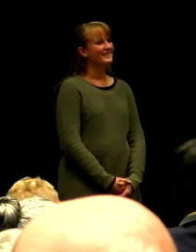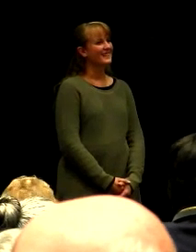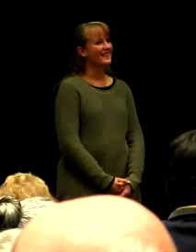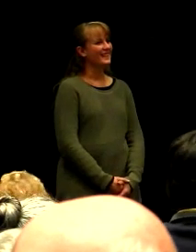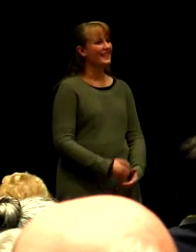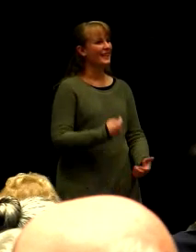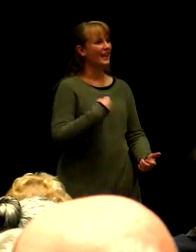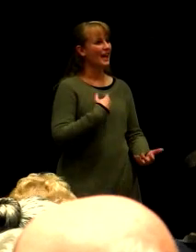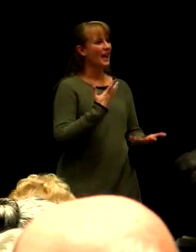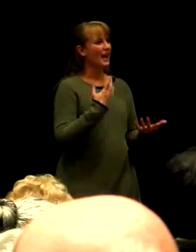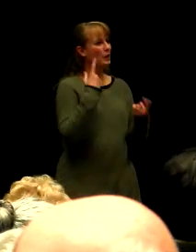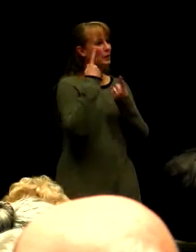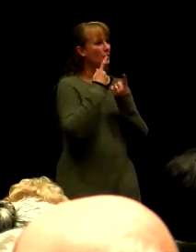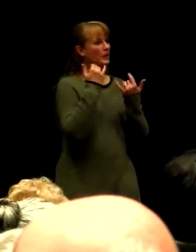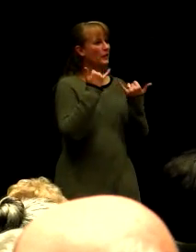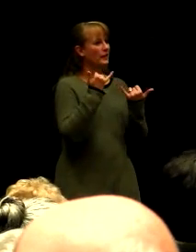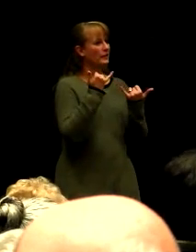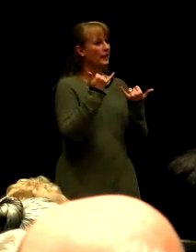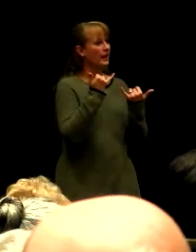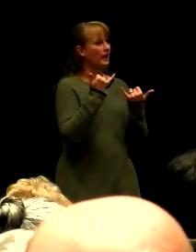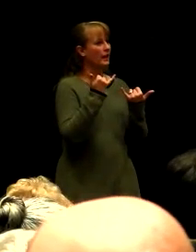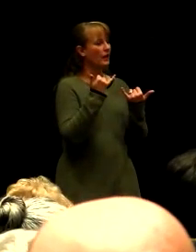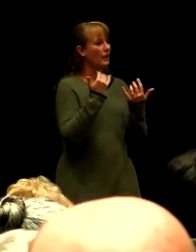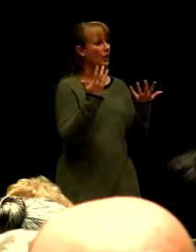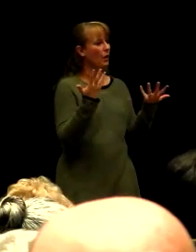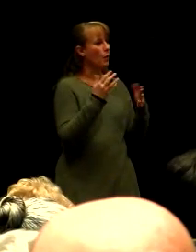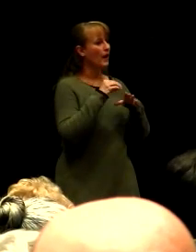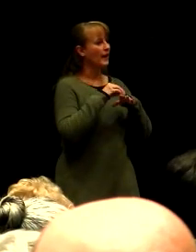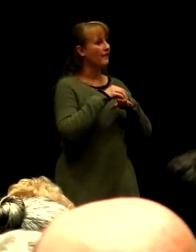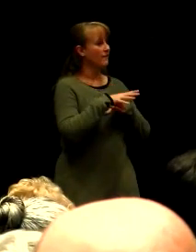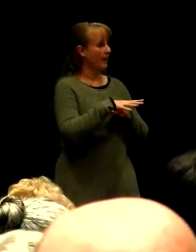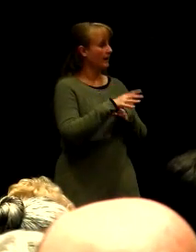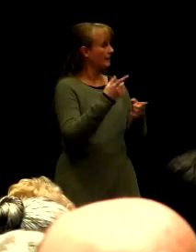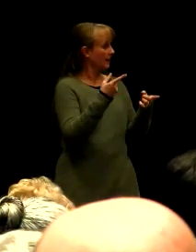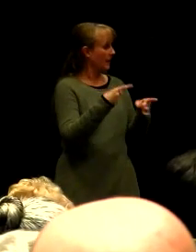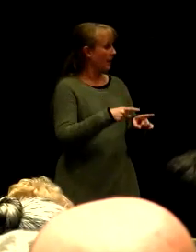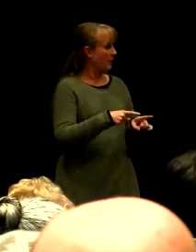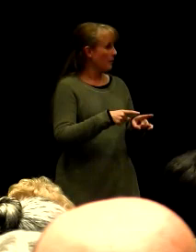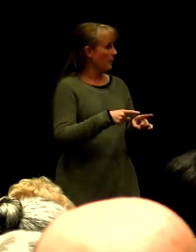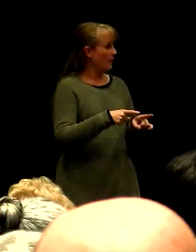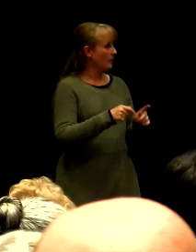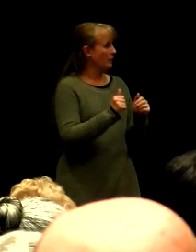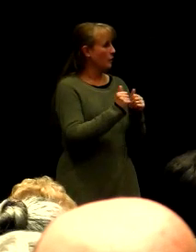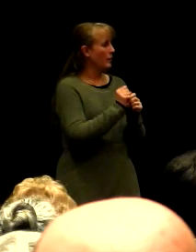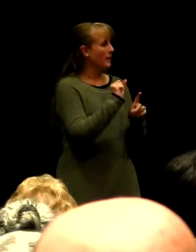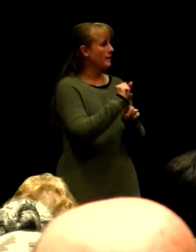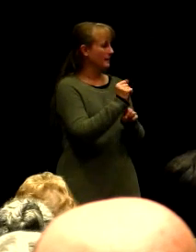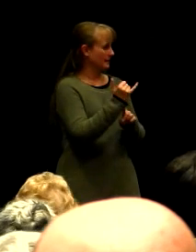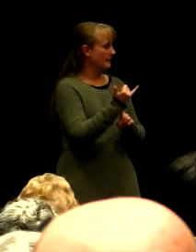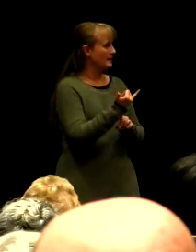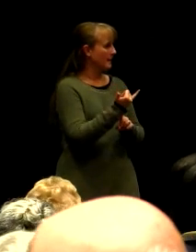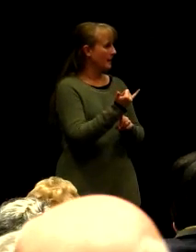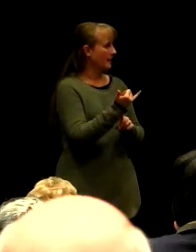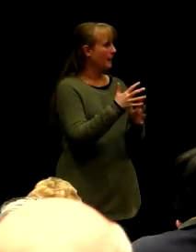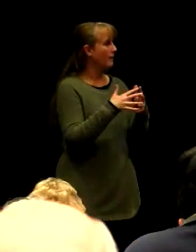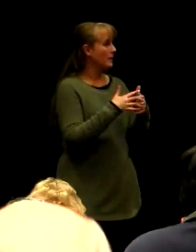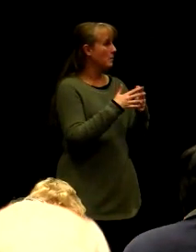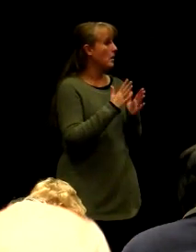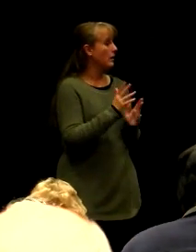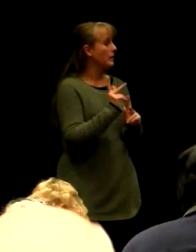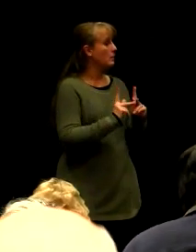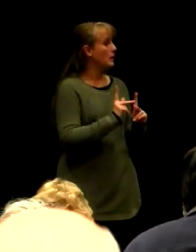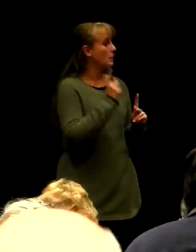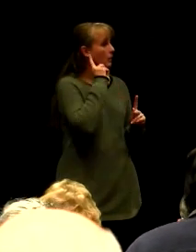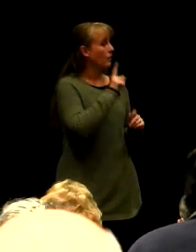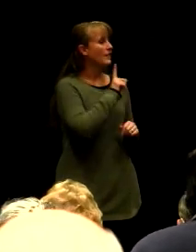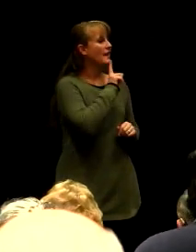I was just wondering, what effect did this have on the society of the American people when it comes